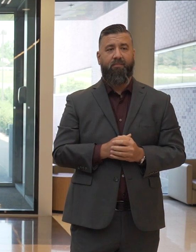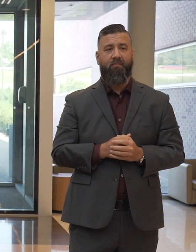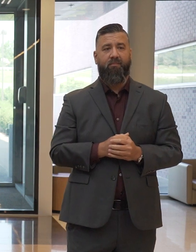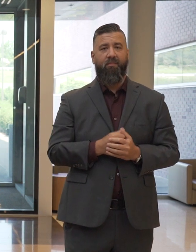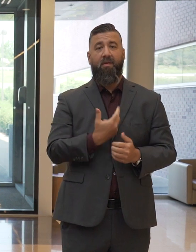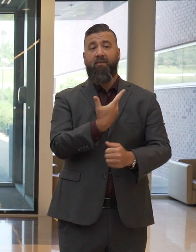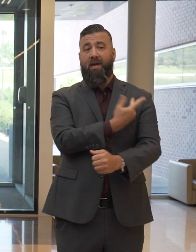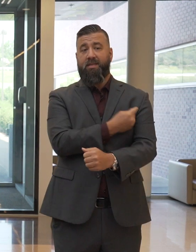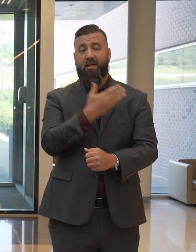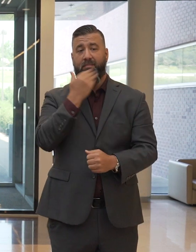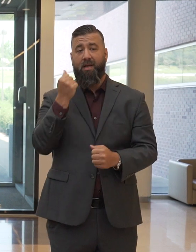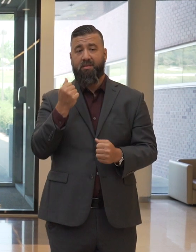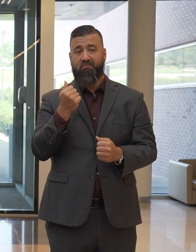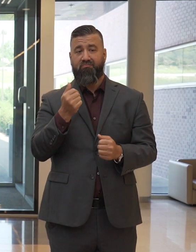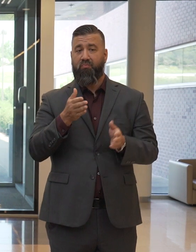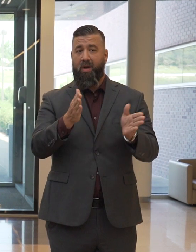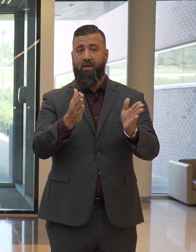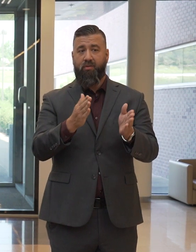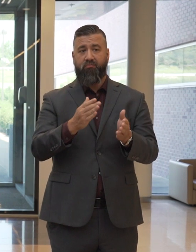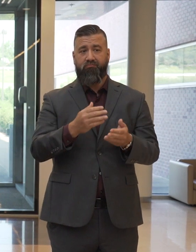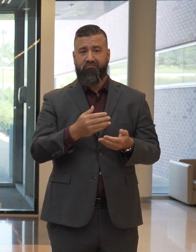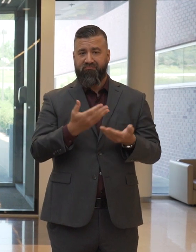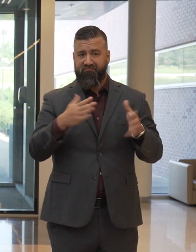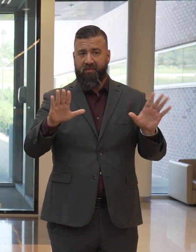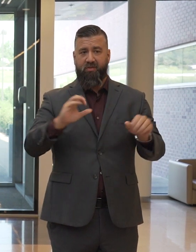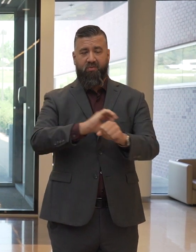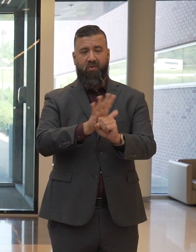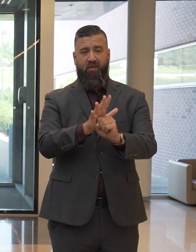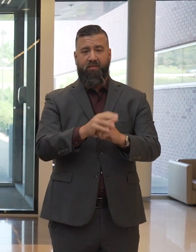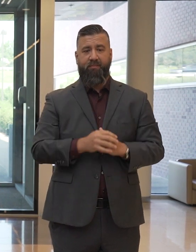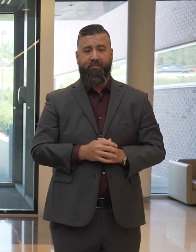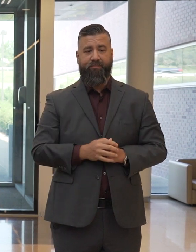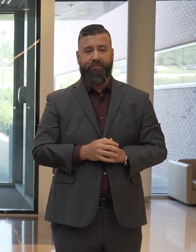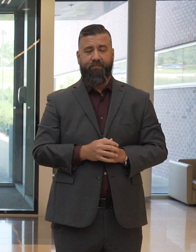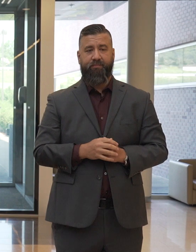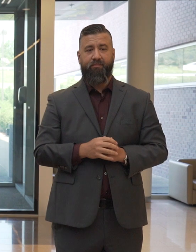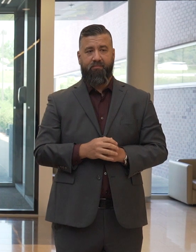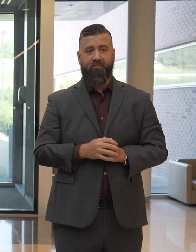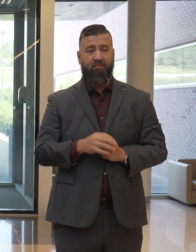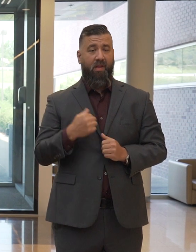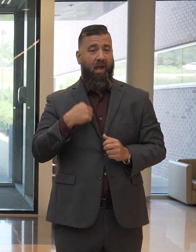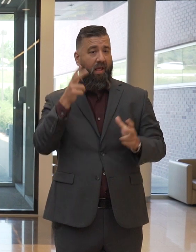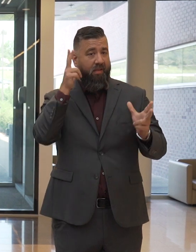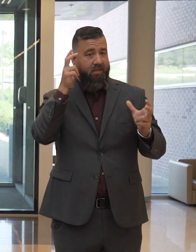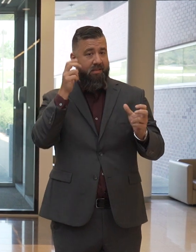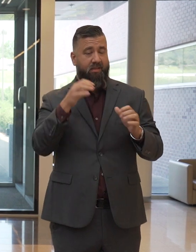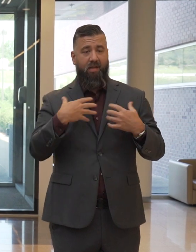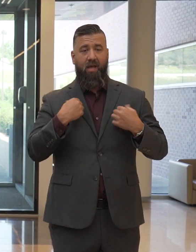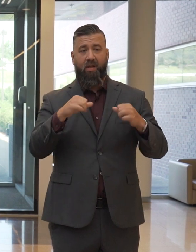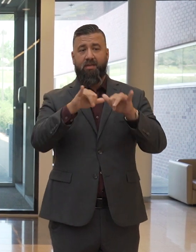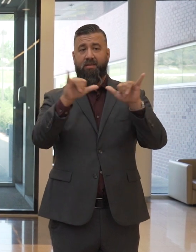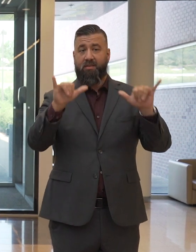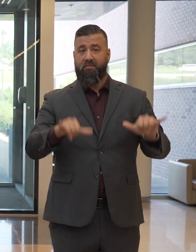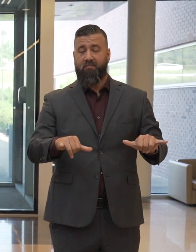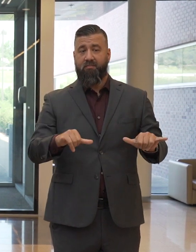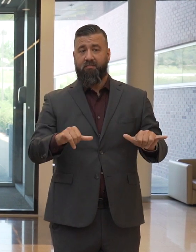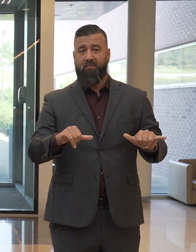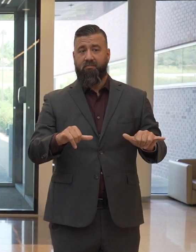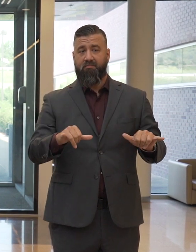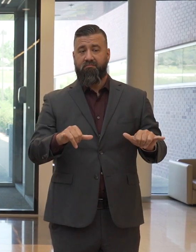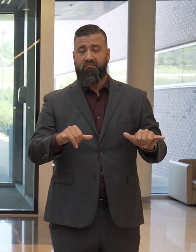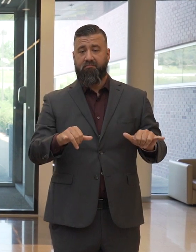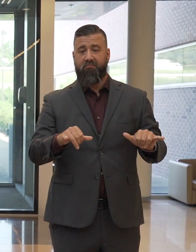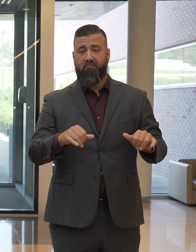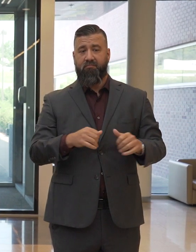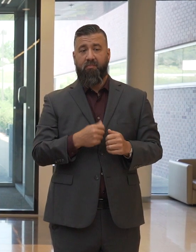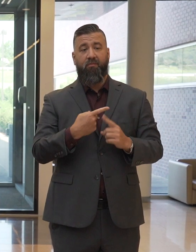Vaccines are the best way out of this pandemic. I take advice from our health systems that make up the Pandemic Task Force and from our